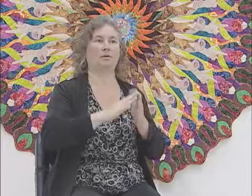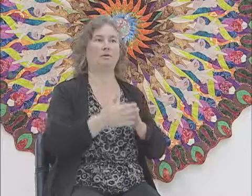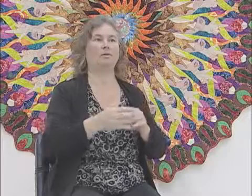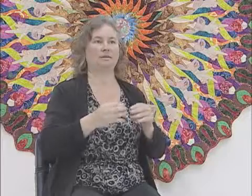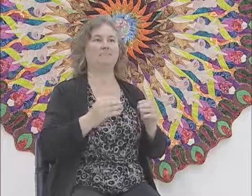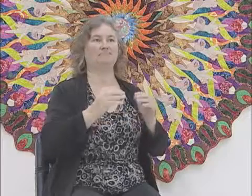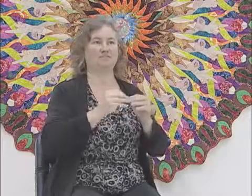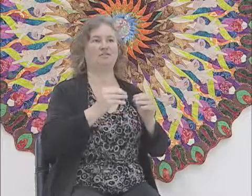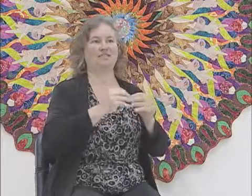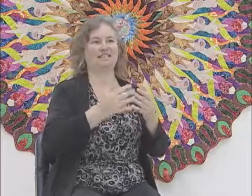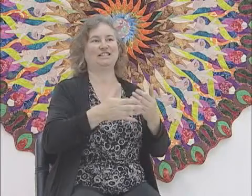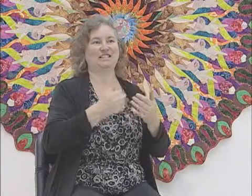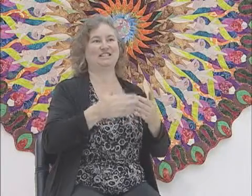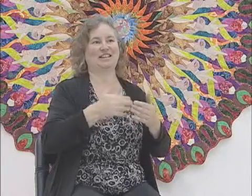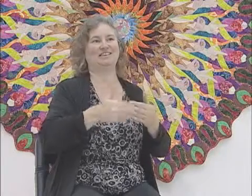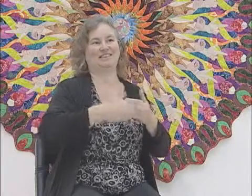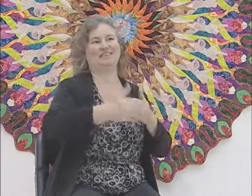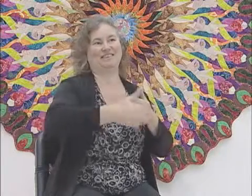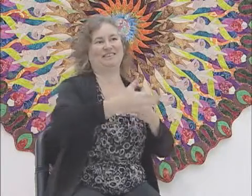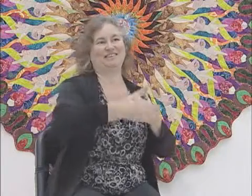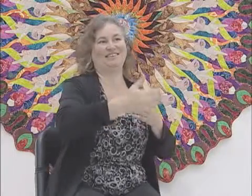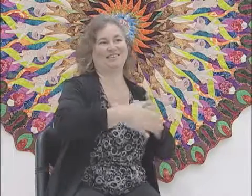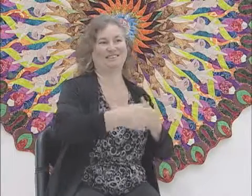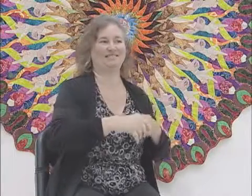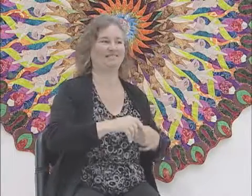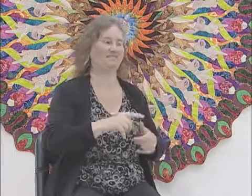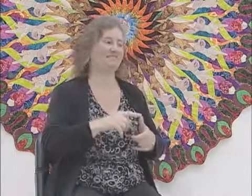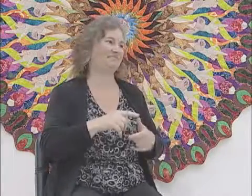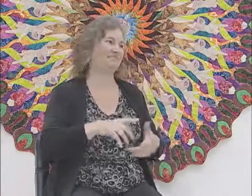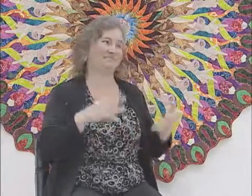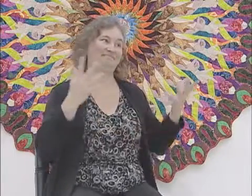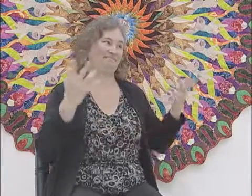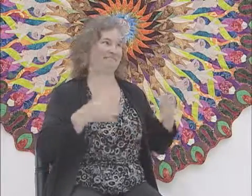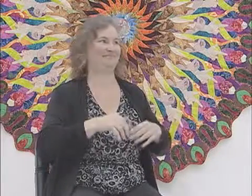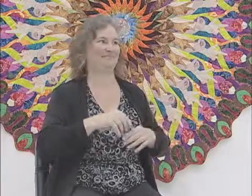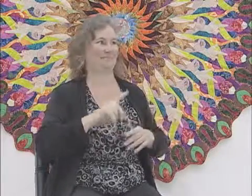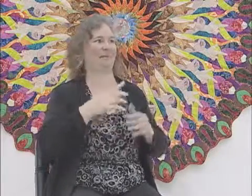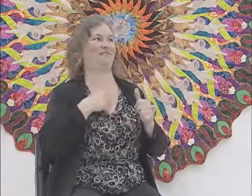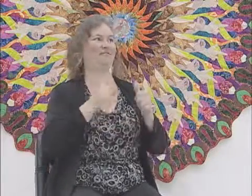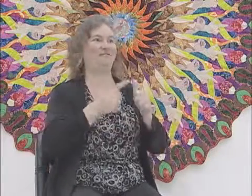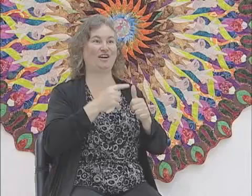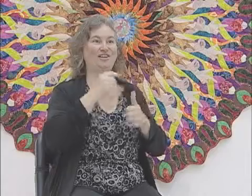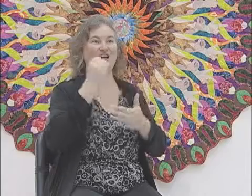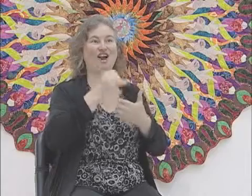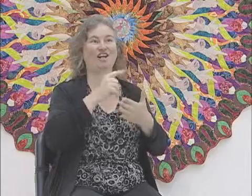So the next project and the subsequent projects became easier and easier for me.